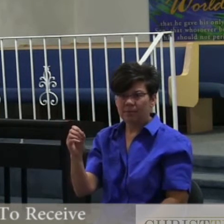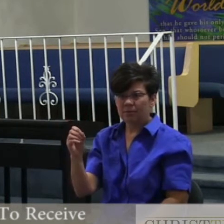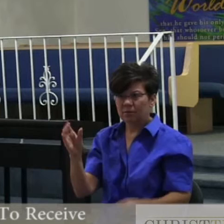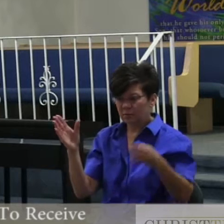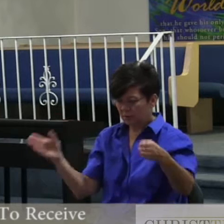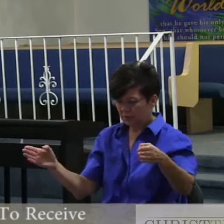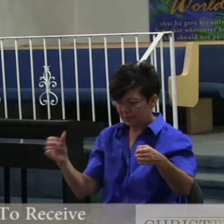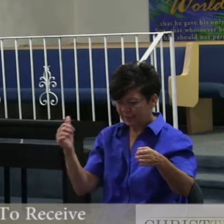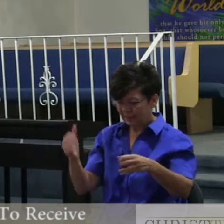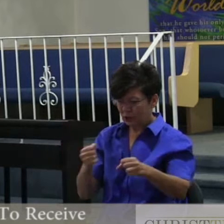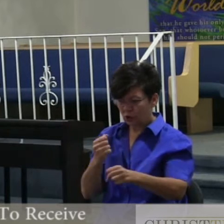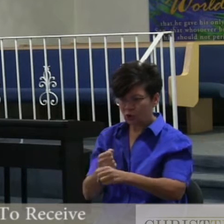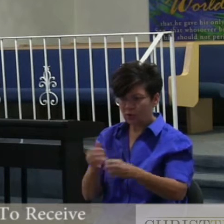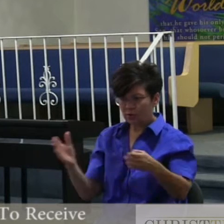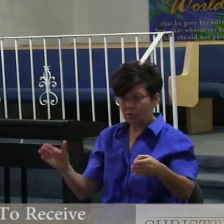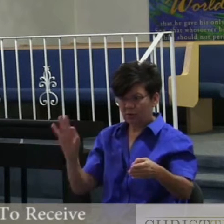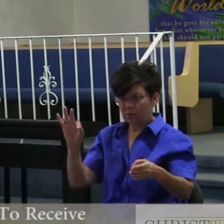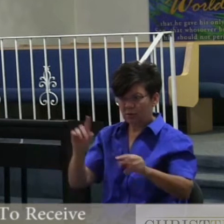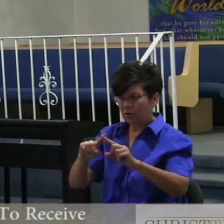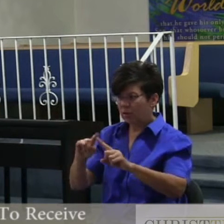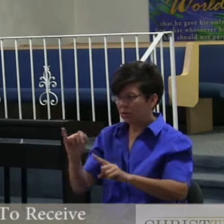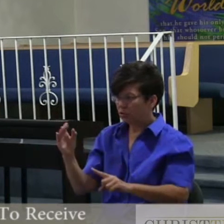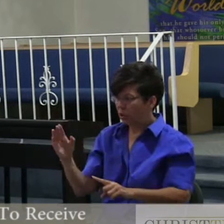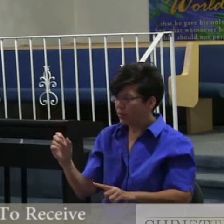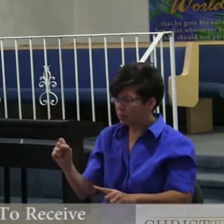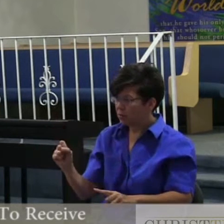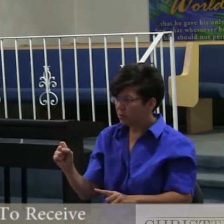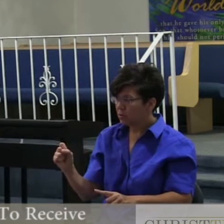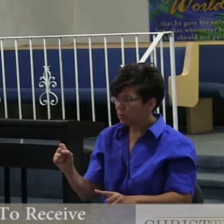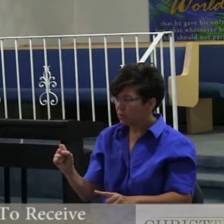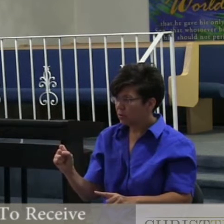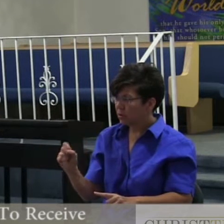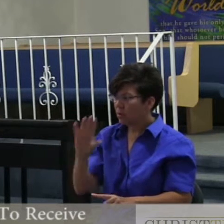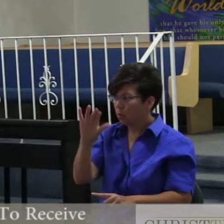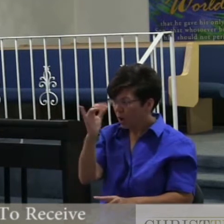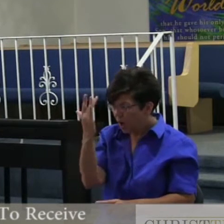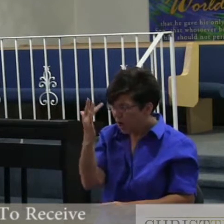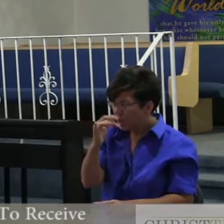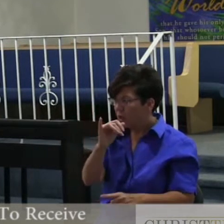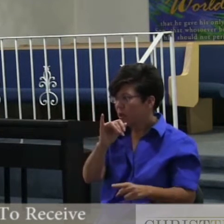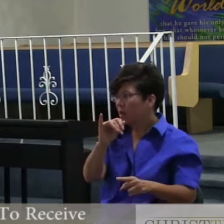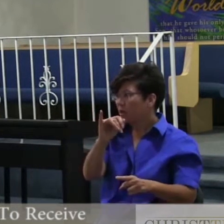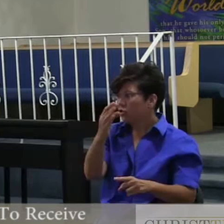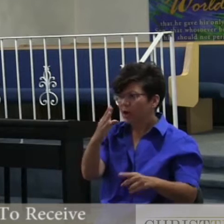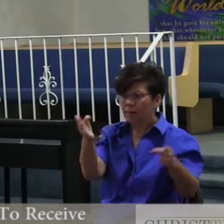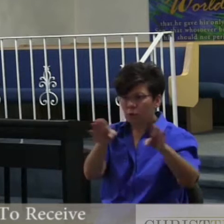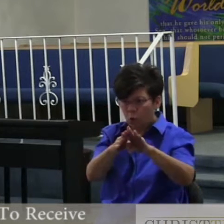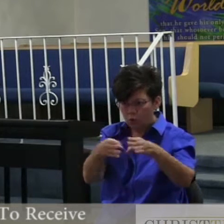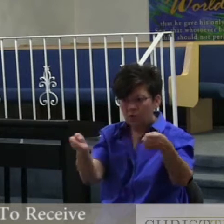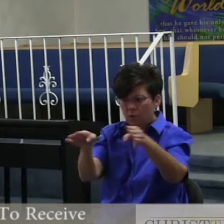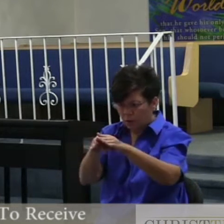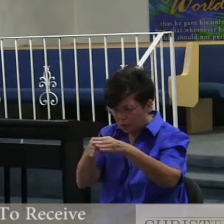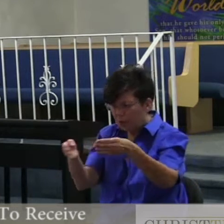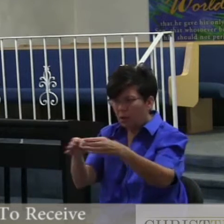years, all because the job was closing on him. And